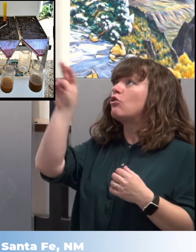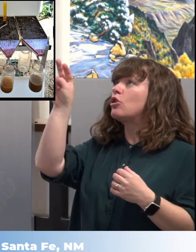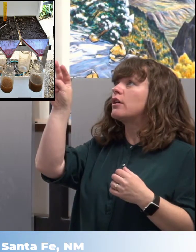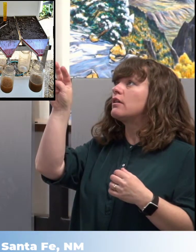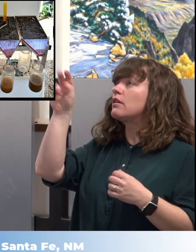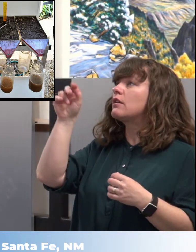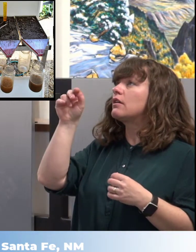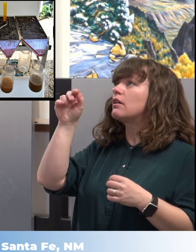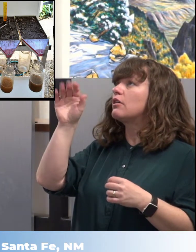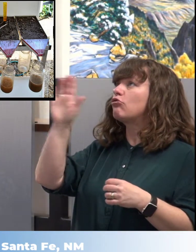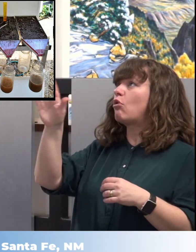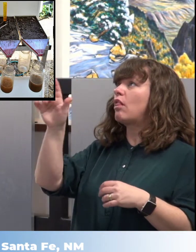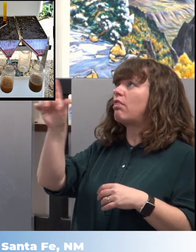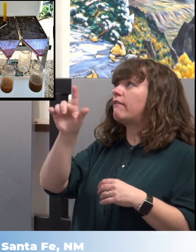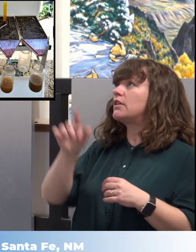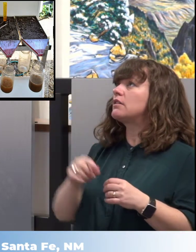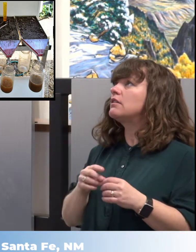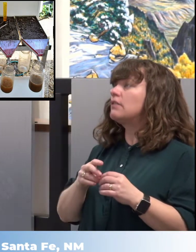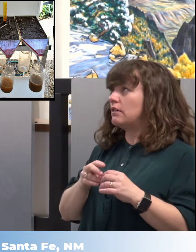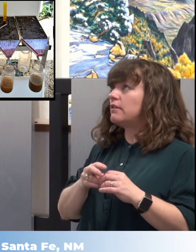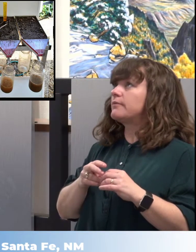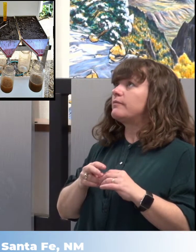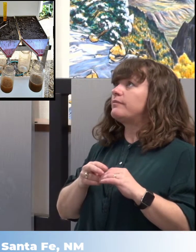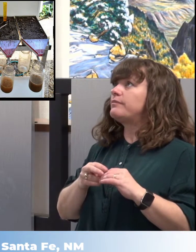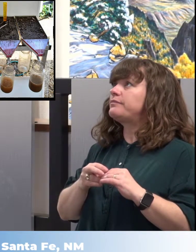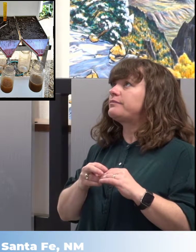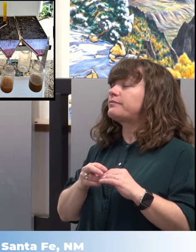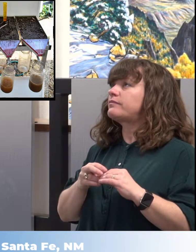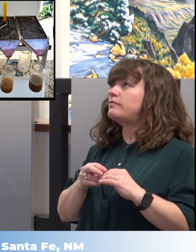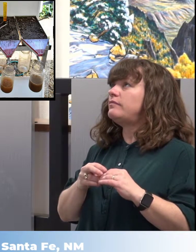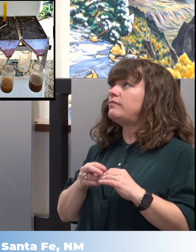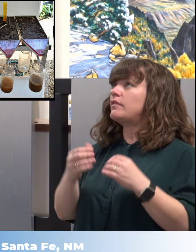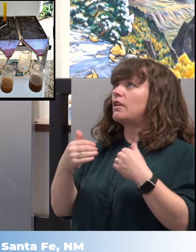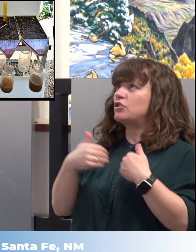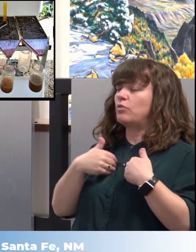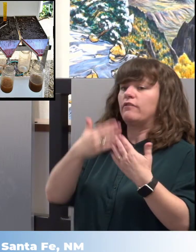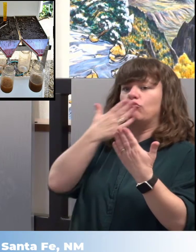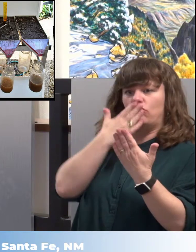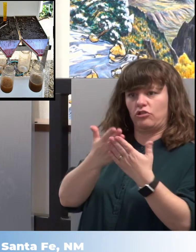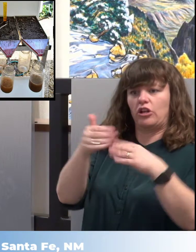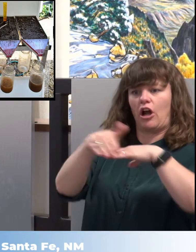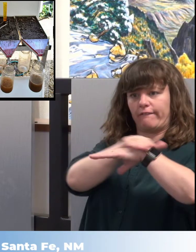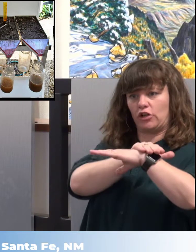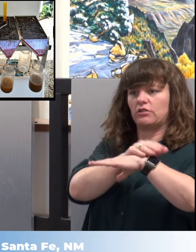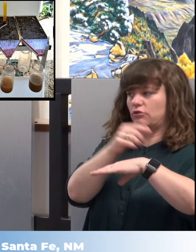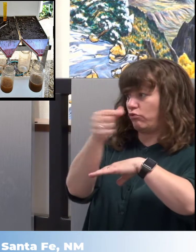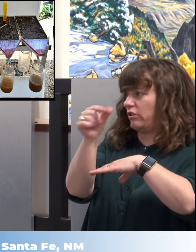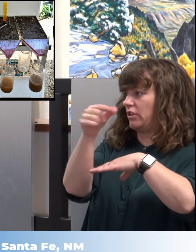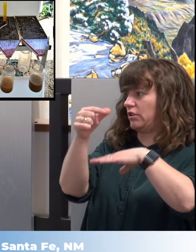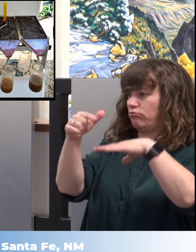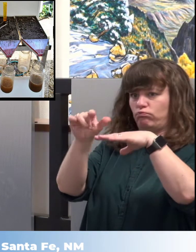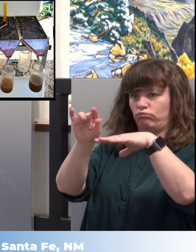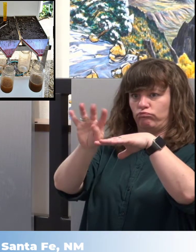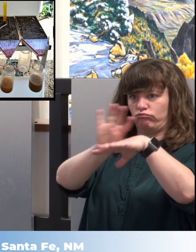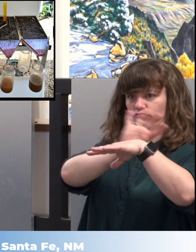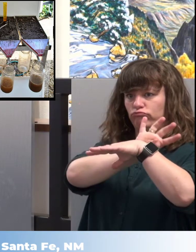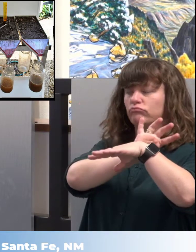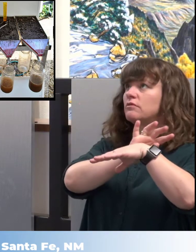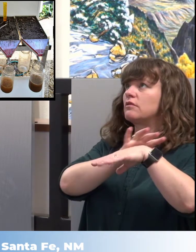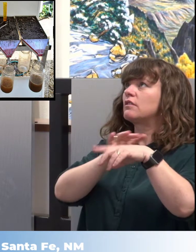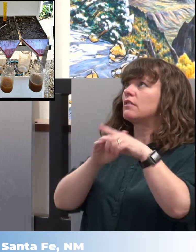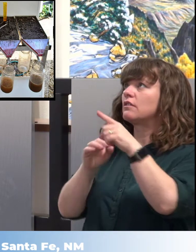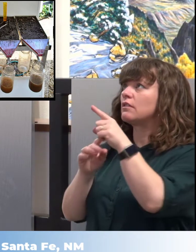side is that on your left? Okay, so we've got good ground cover there and the, does the